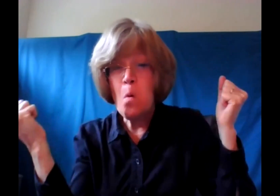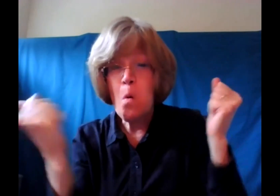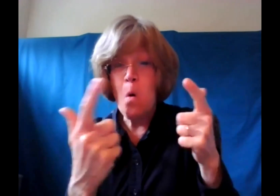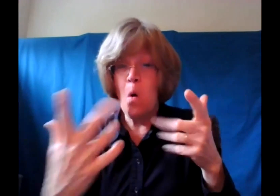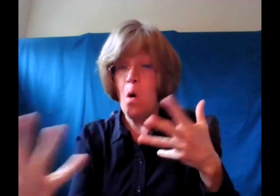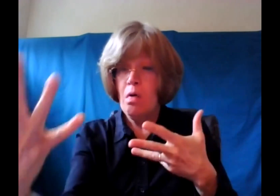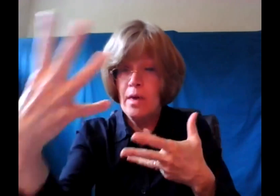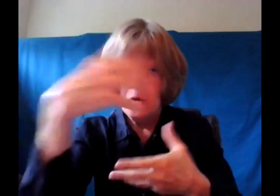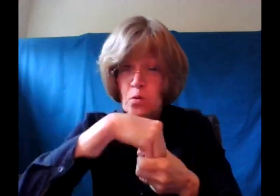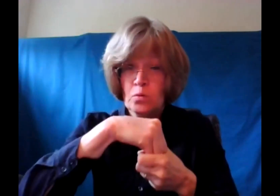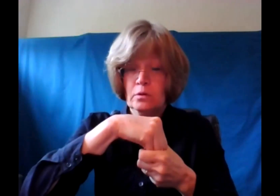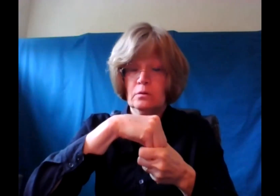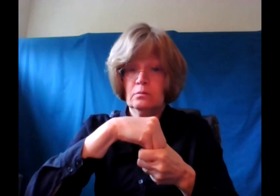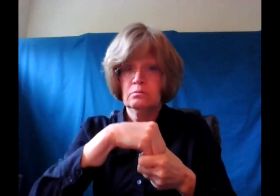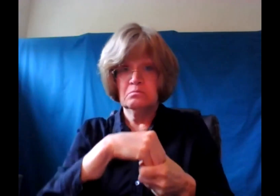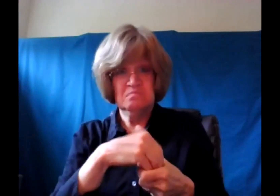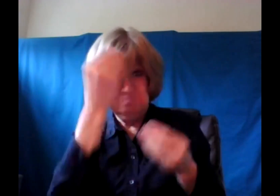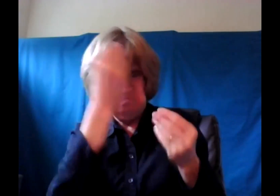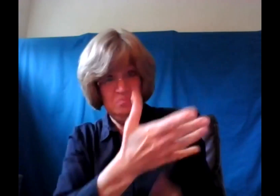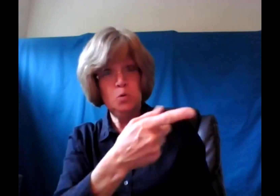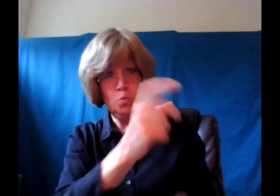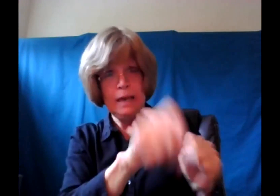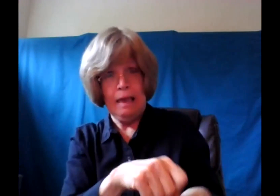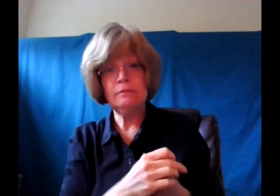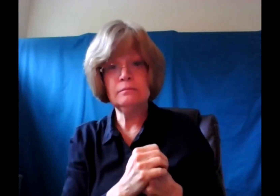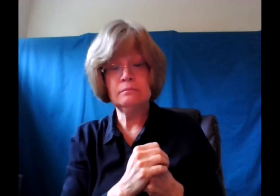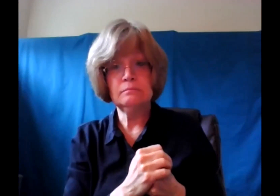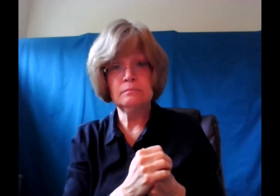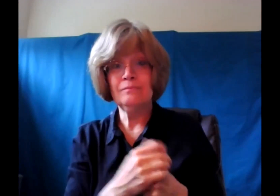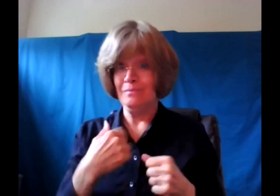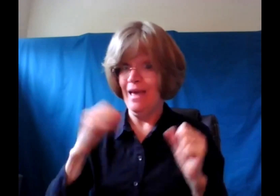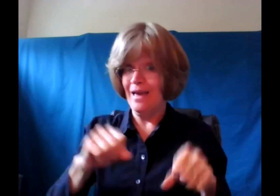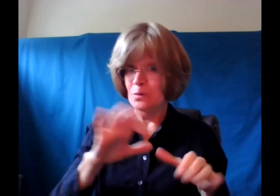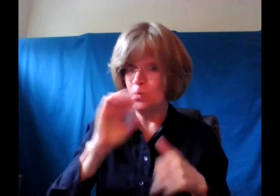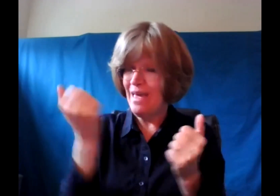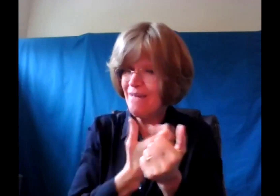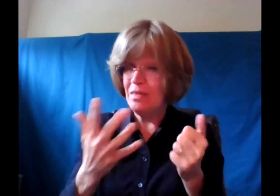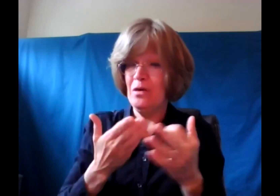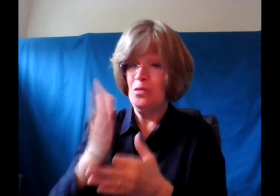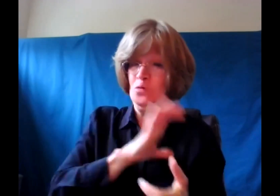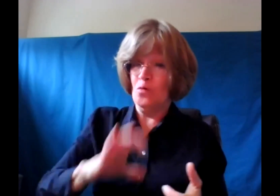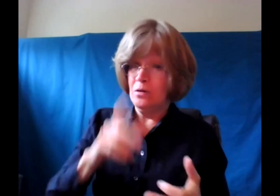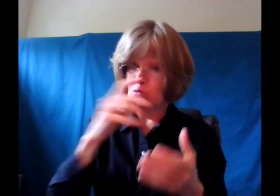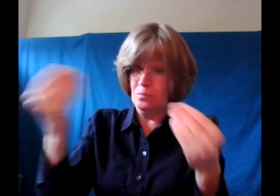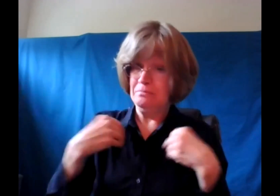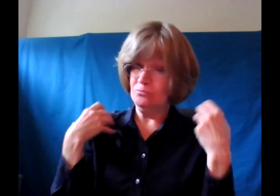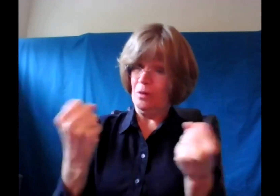included. And he tells us, you can do it. I can do all things through Christ who strengthens